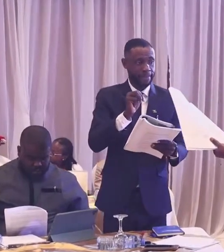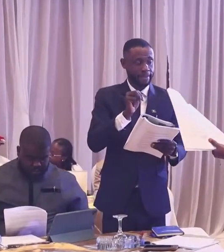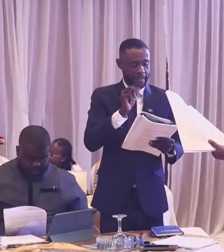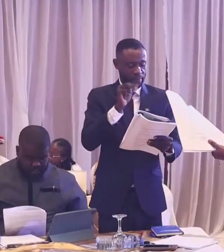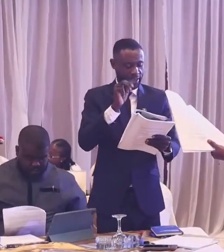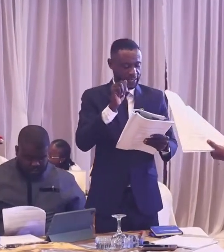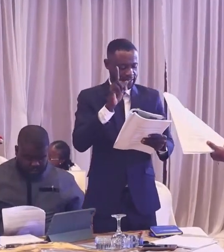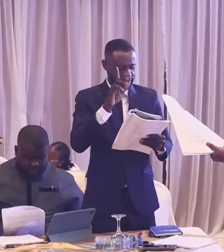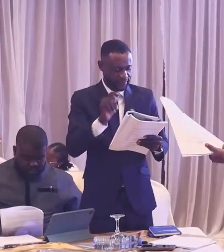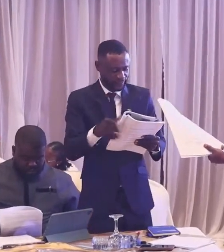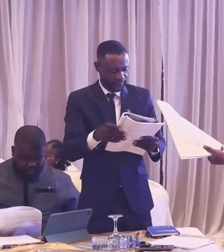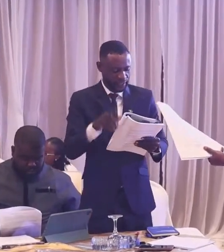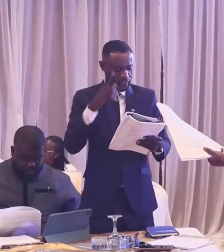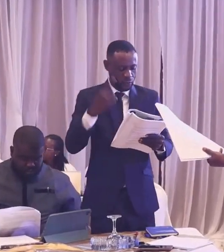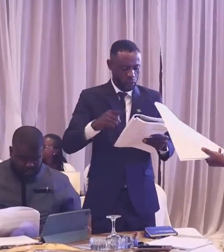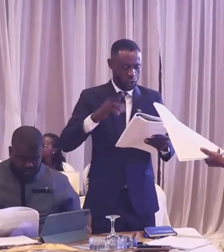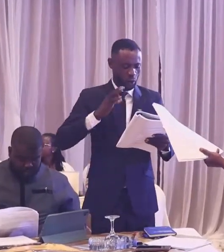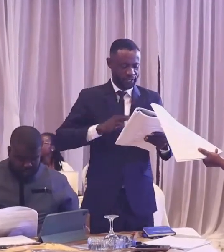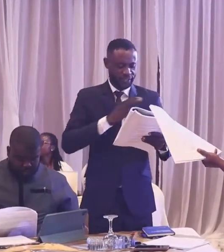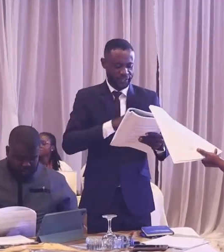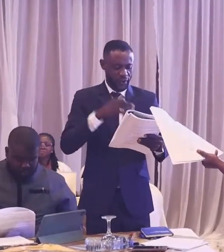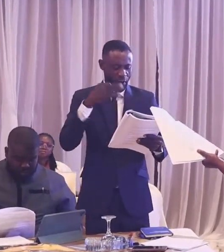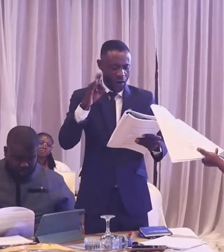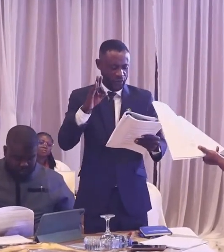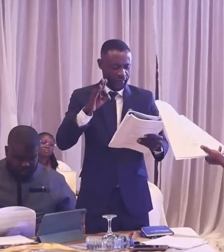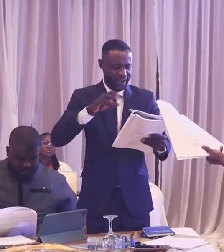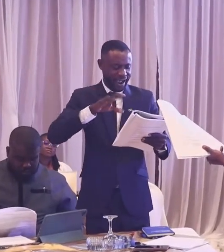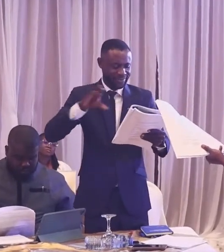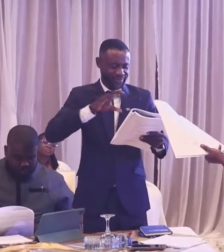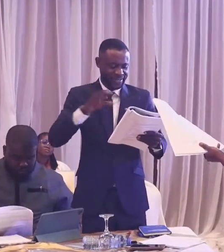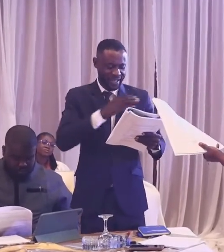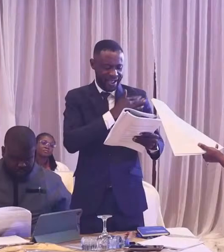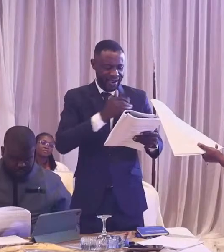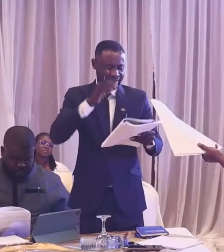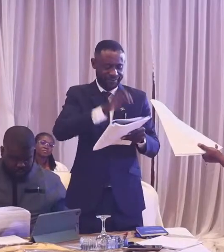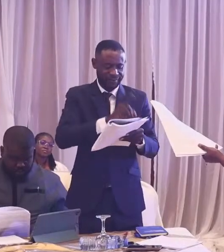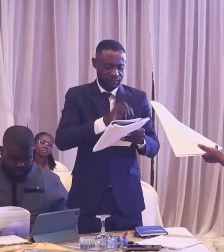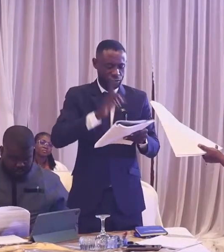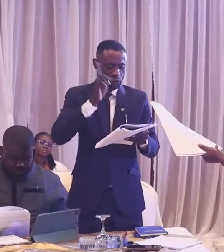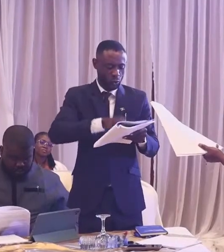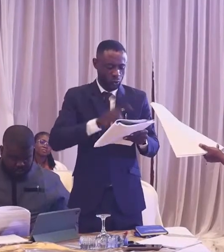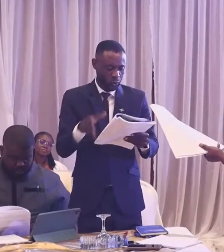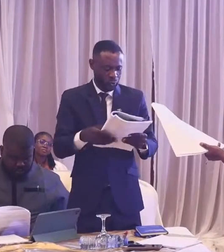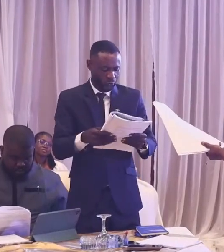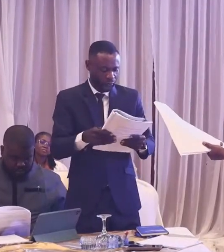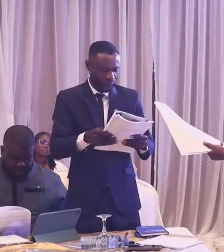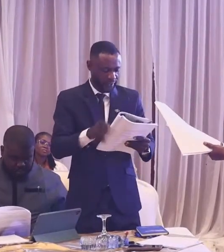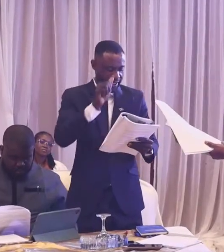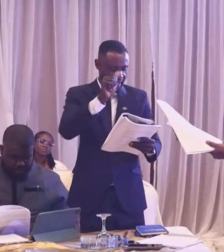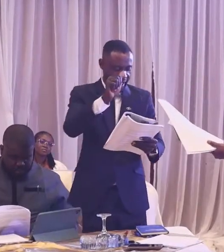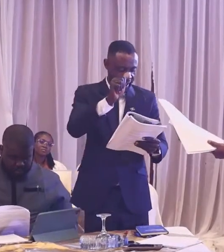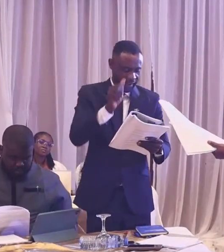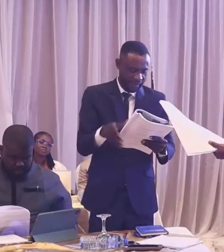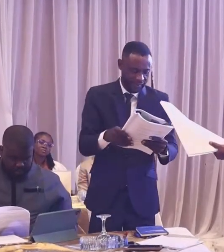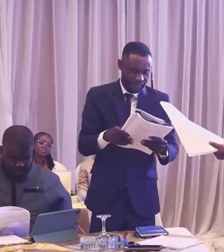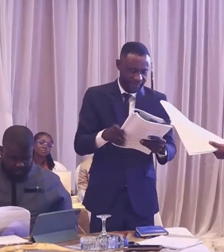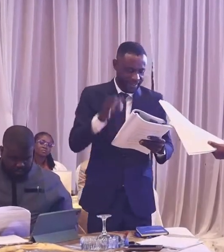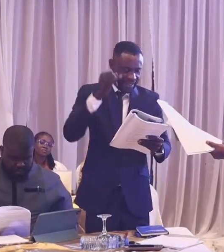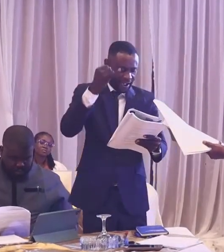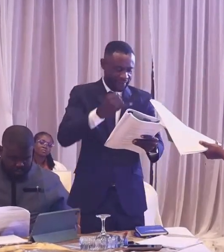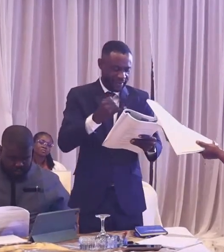mandate the committees on aviation and disability to A, investigate